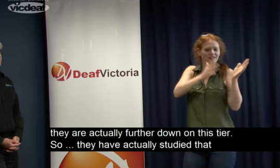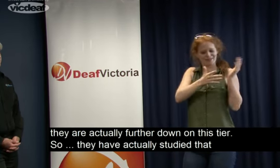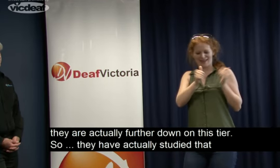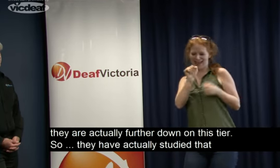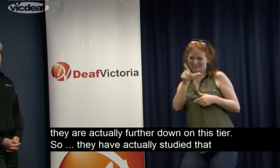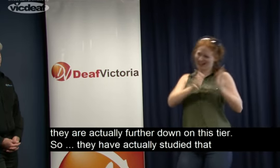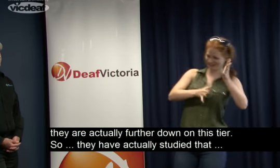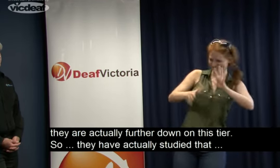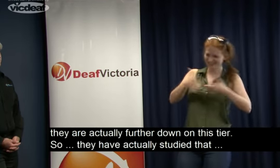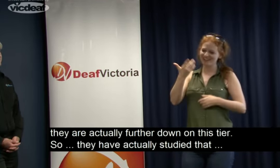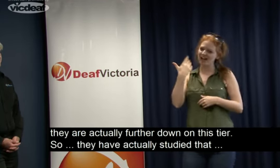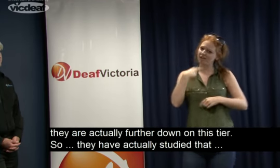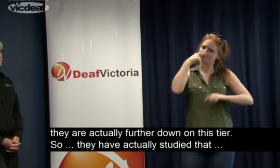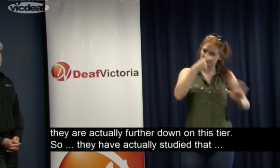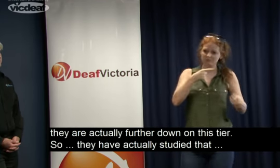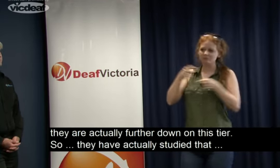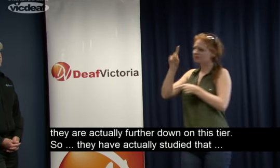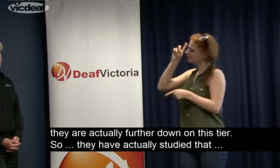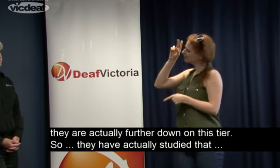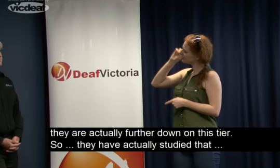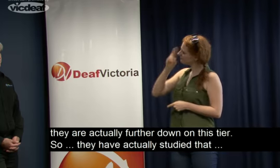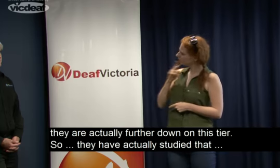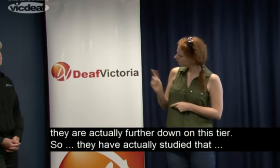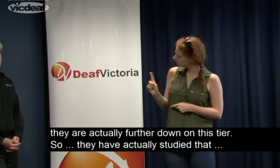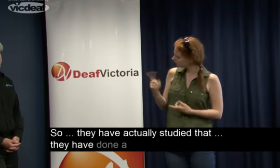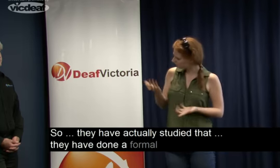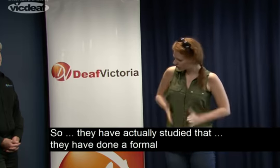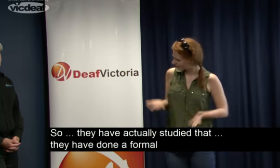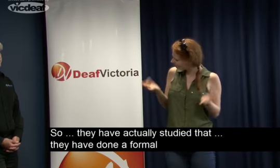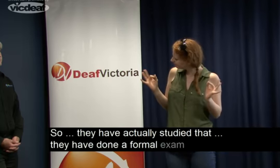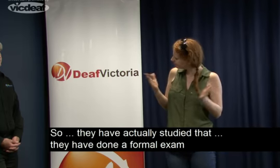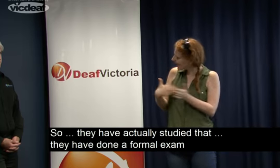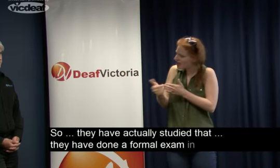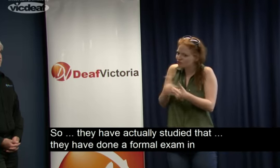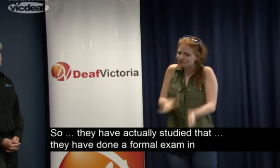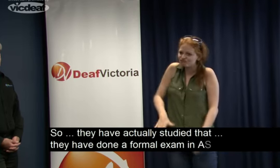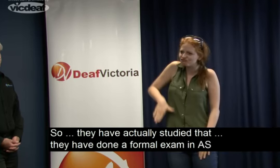they've done a formal exam in ASL, but then, those